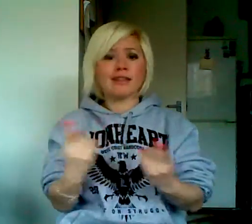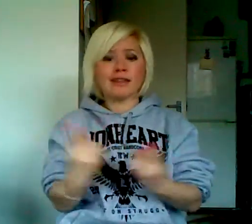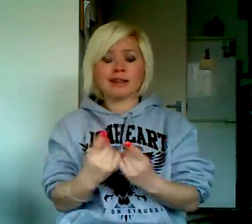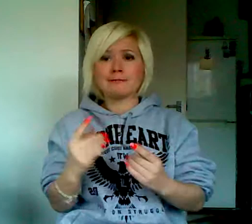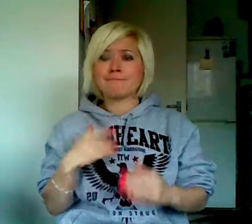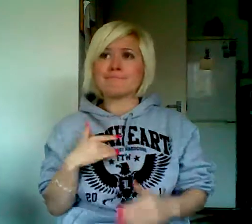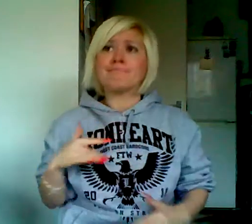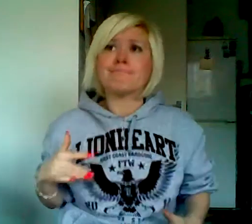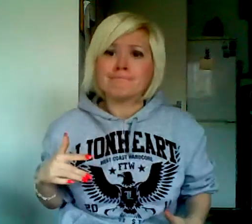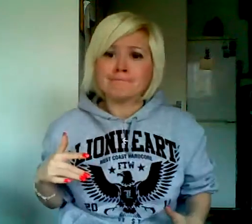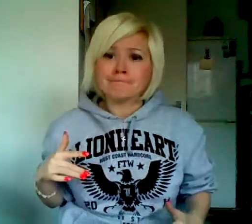thing?